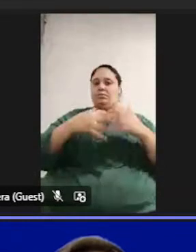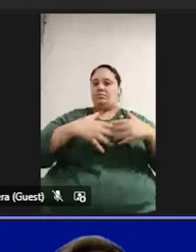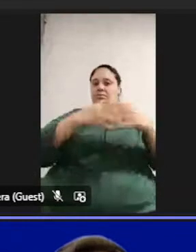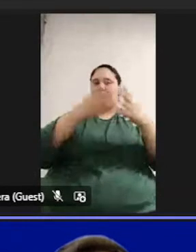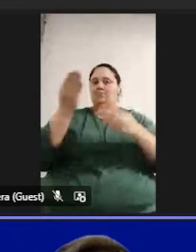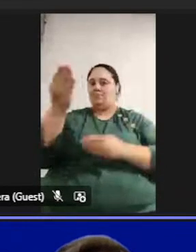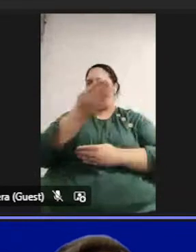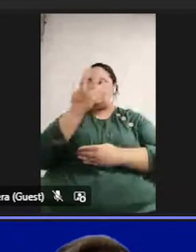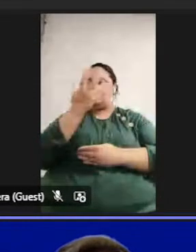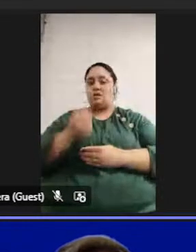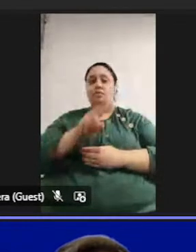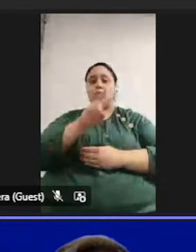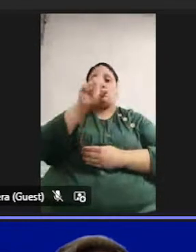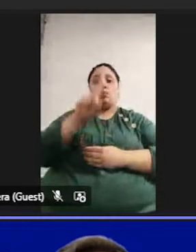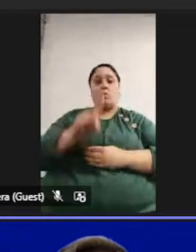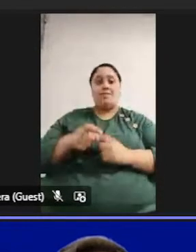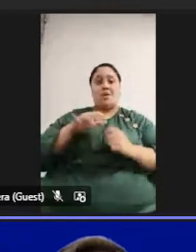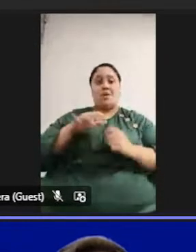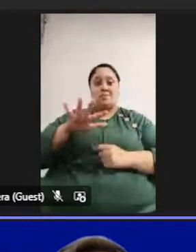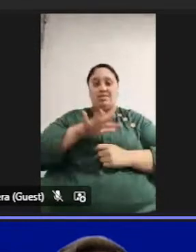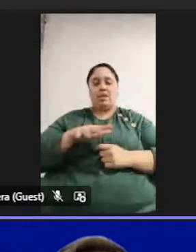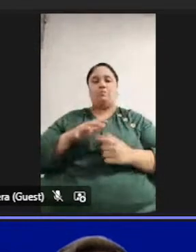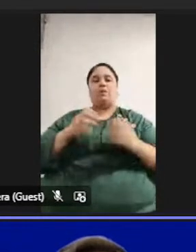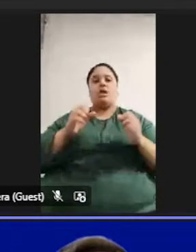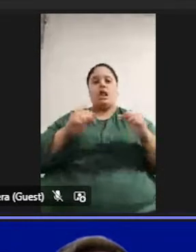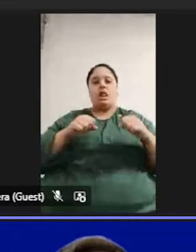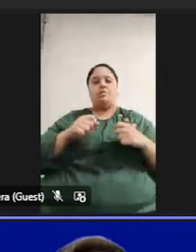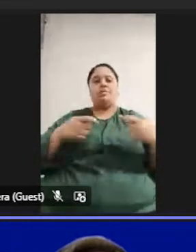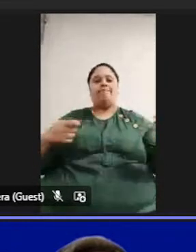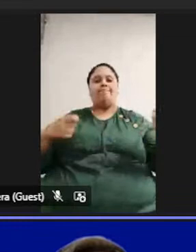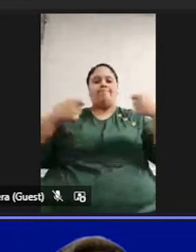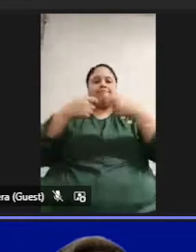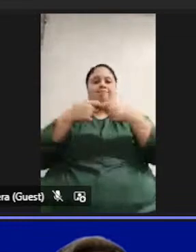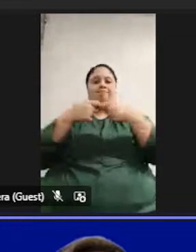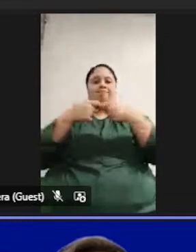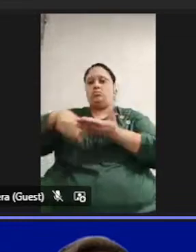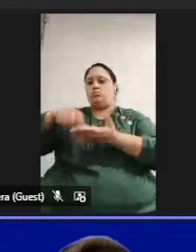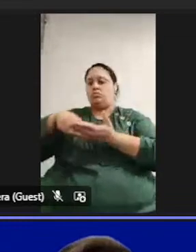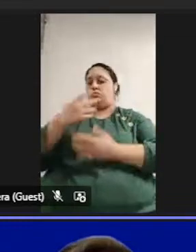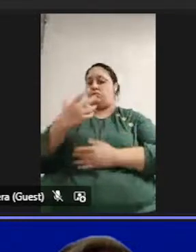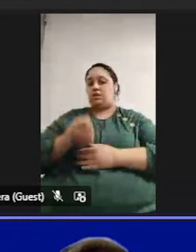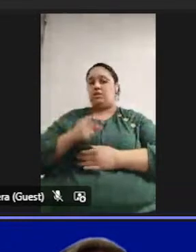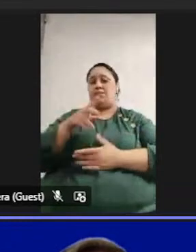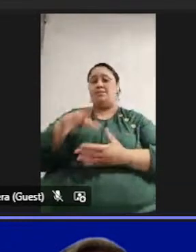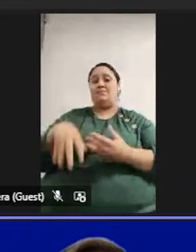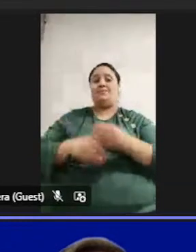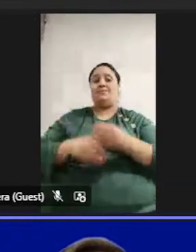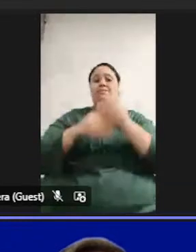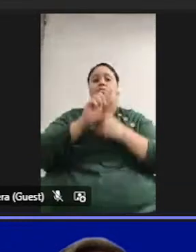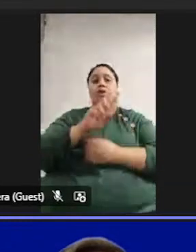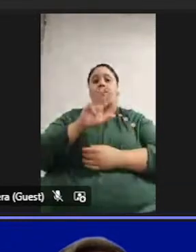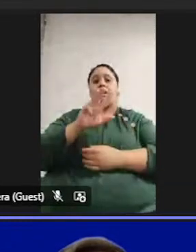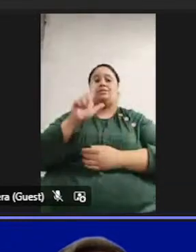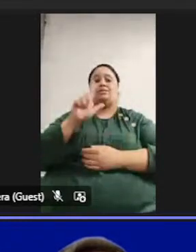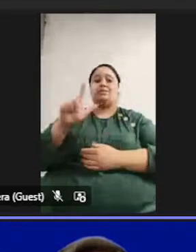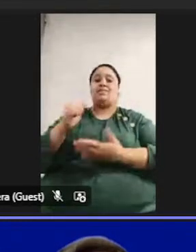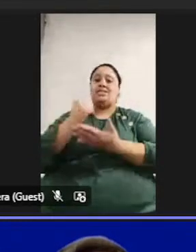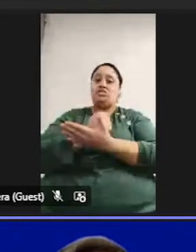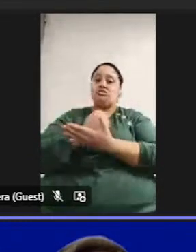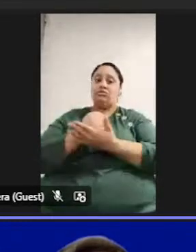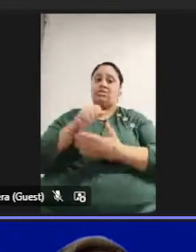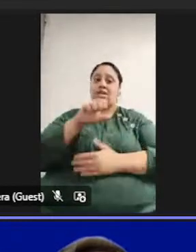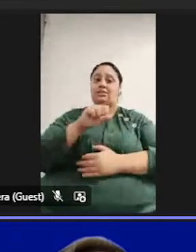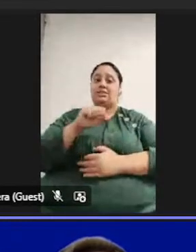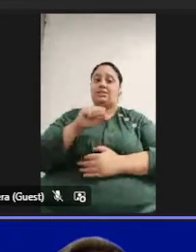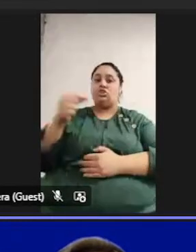those enable a feed-in tariff. And this has resulted in 197 megawatts of registered SSEG capacity in the